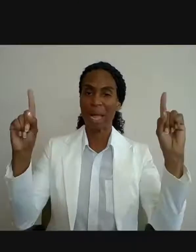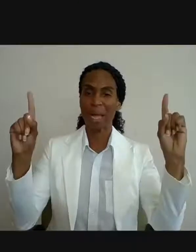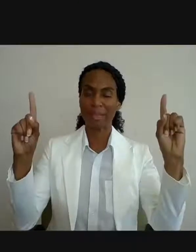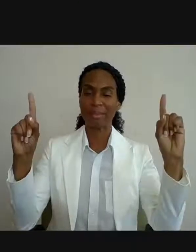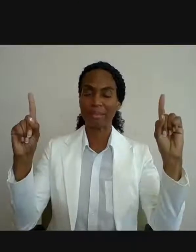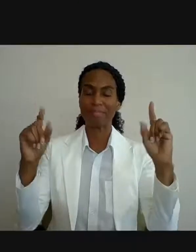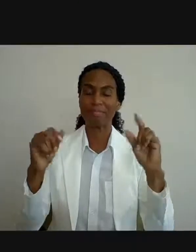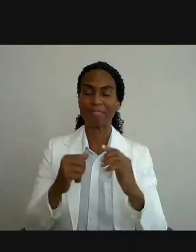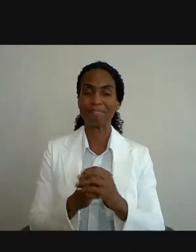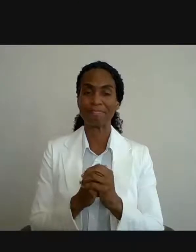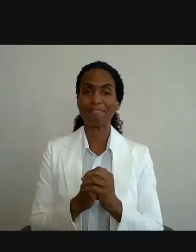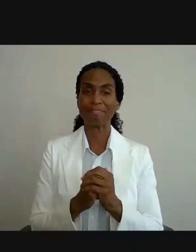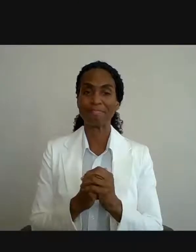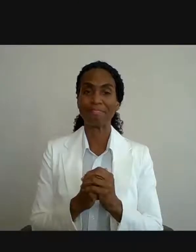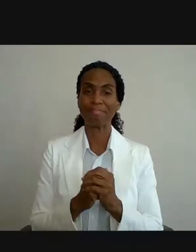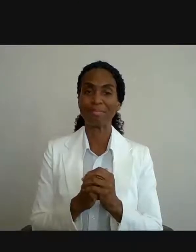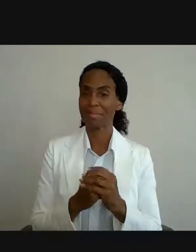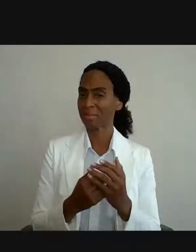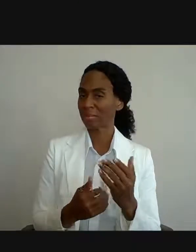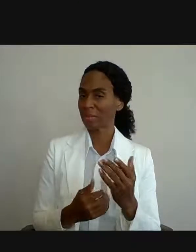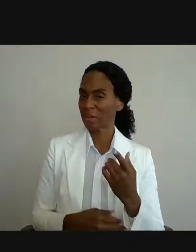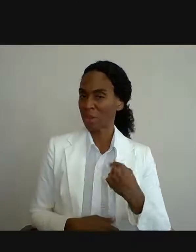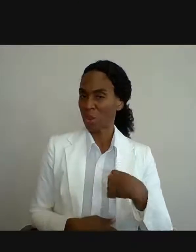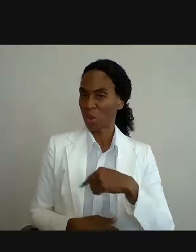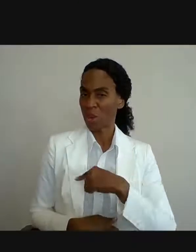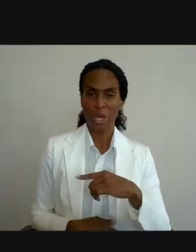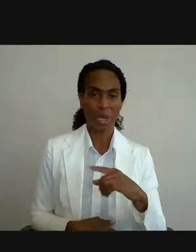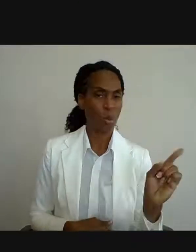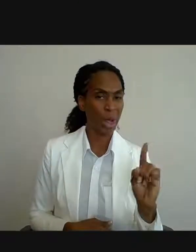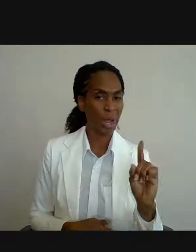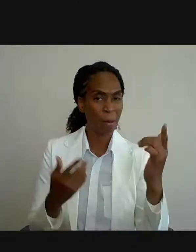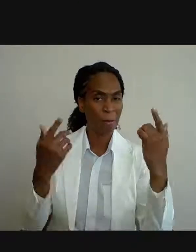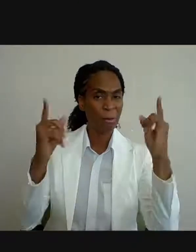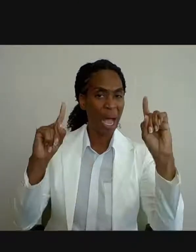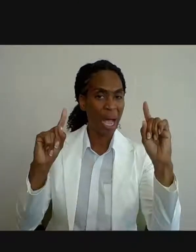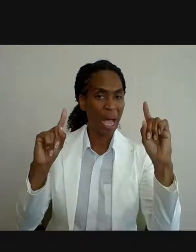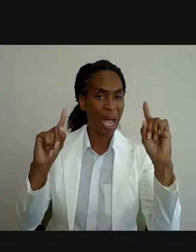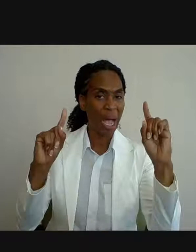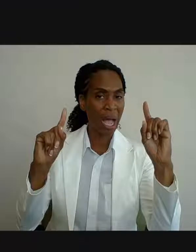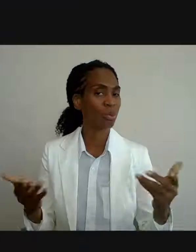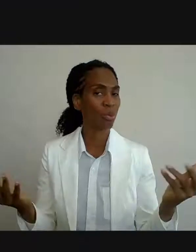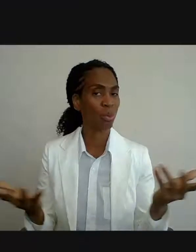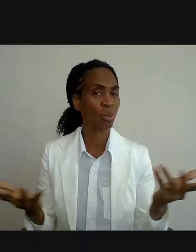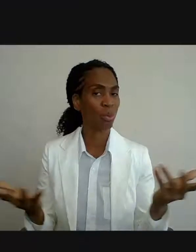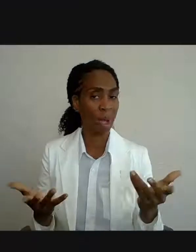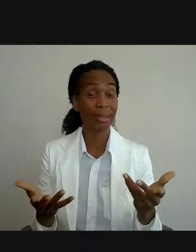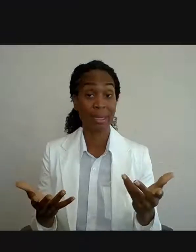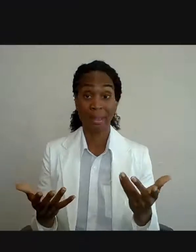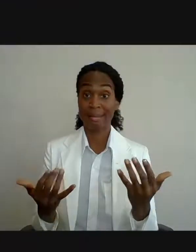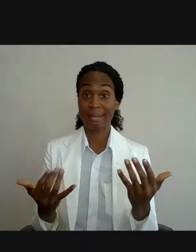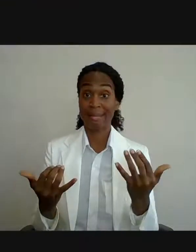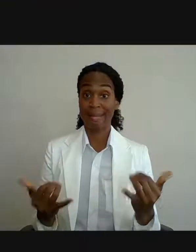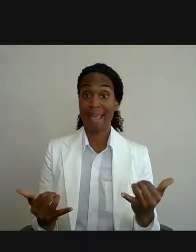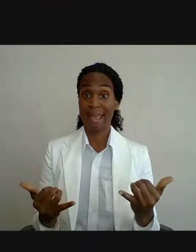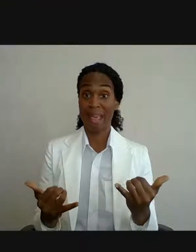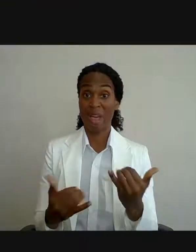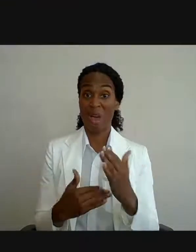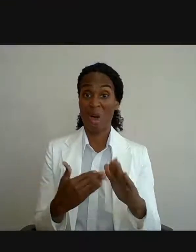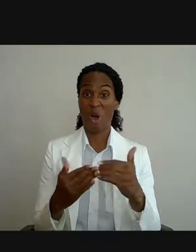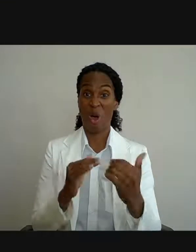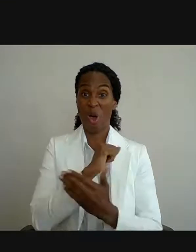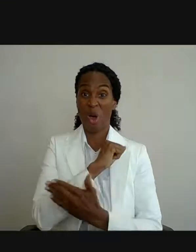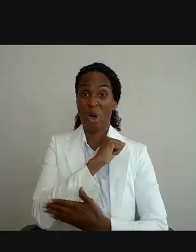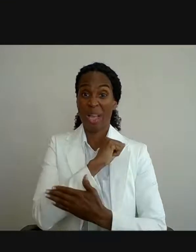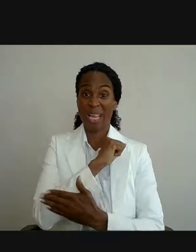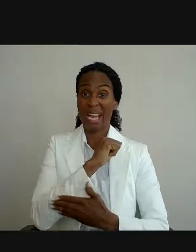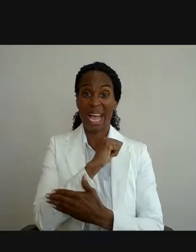And where are we exactly? We are now able to remove all countywide